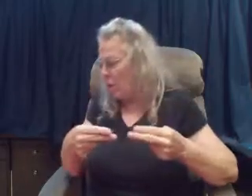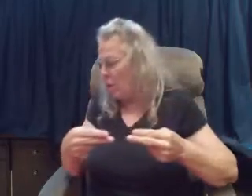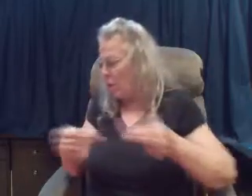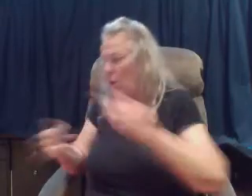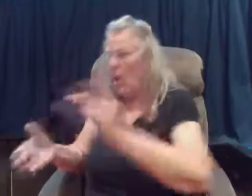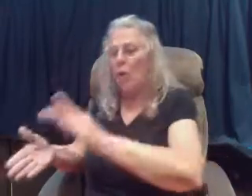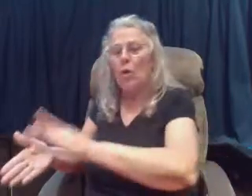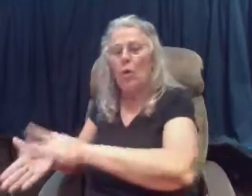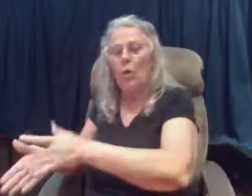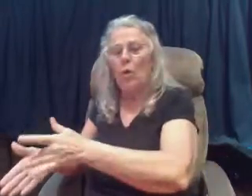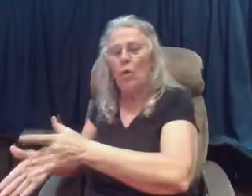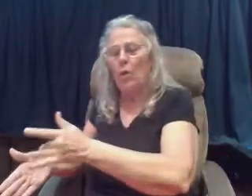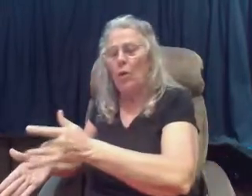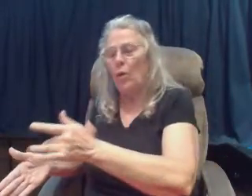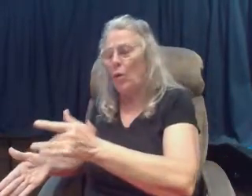Deo.